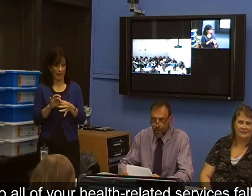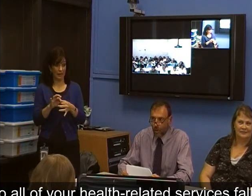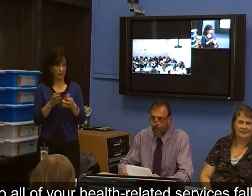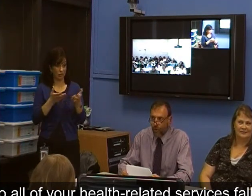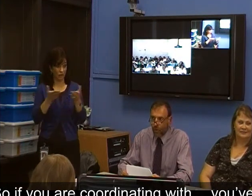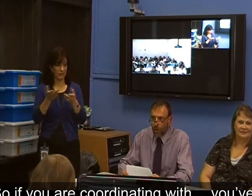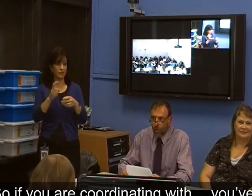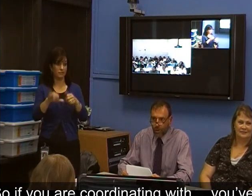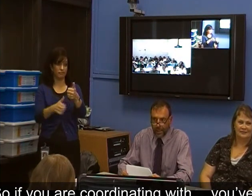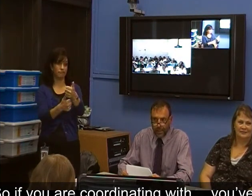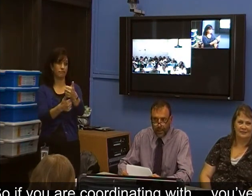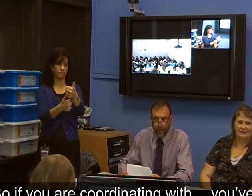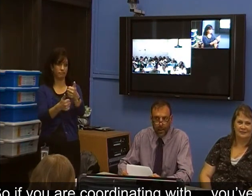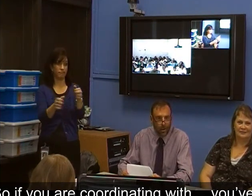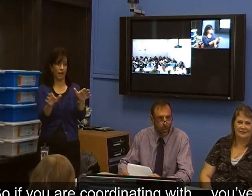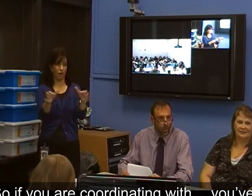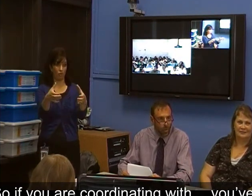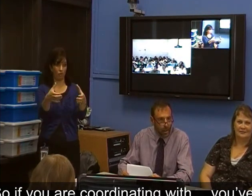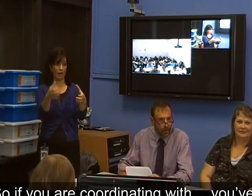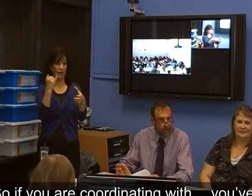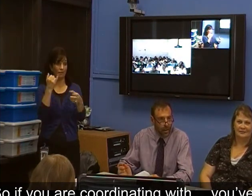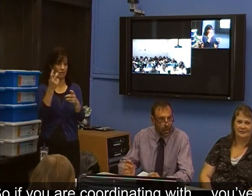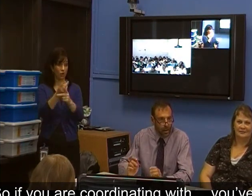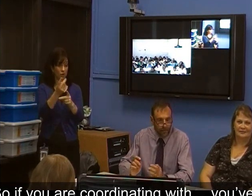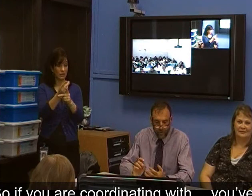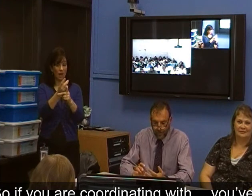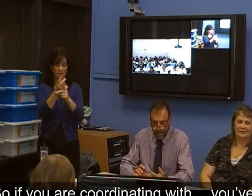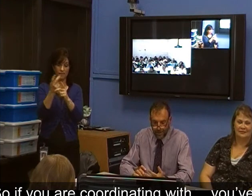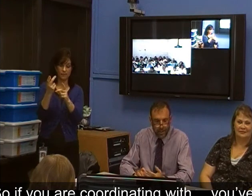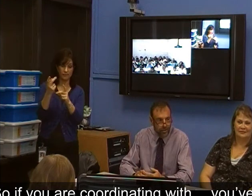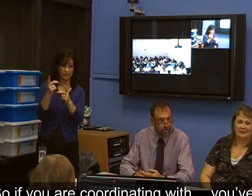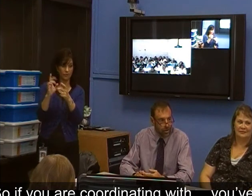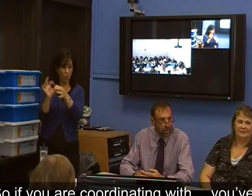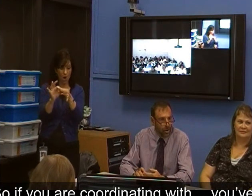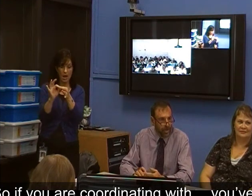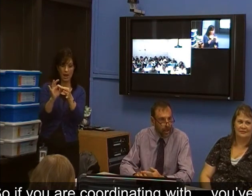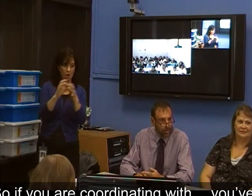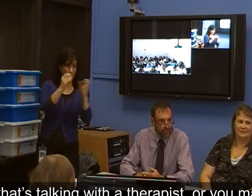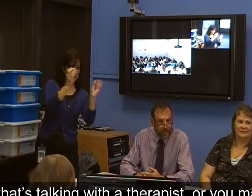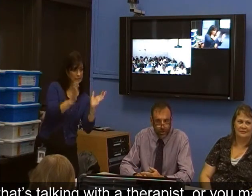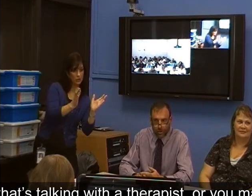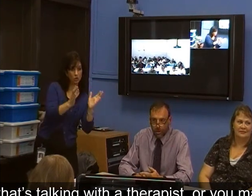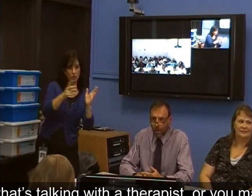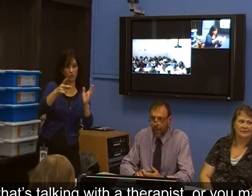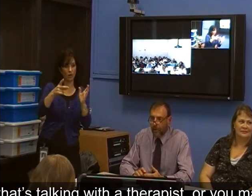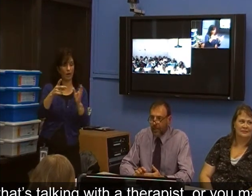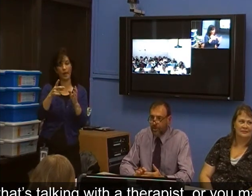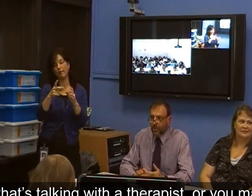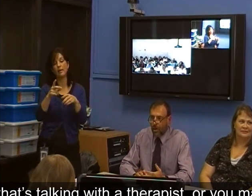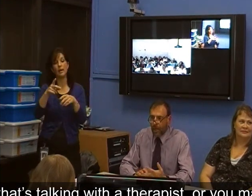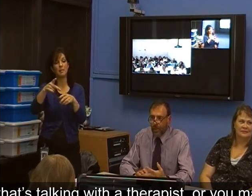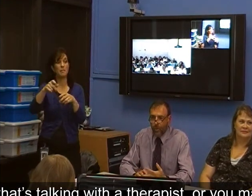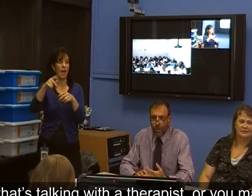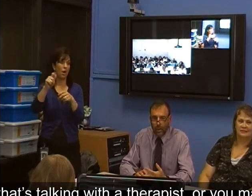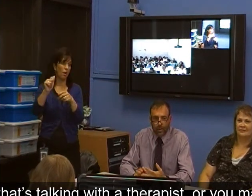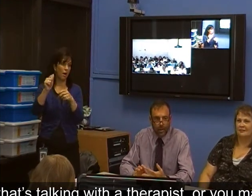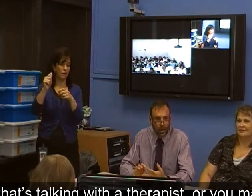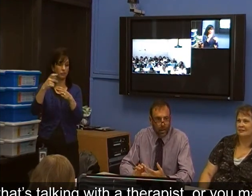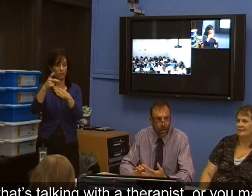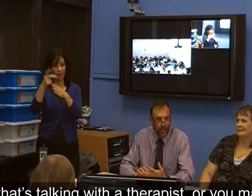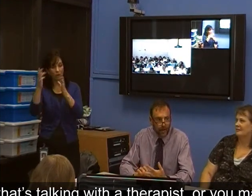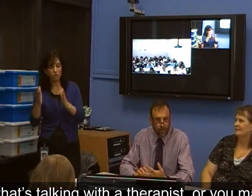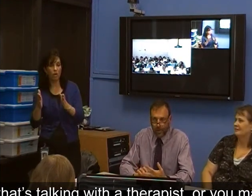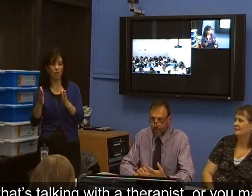So if you are coordinating with, if you've got a teacher or a paraprofessional that's talking with